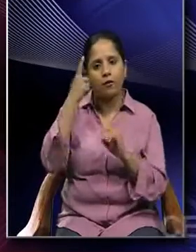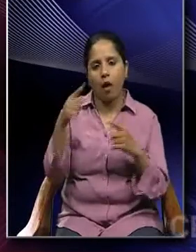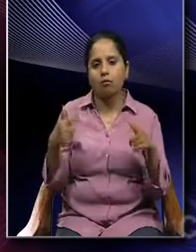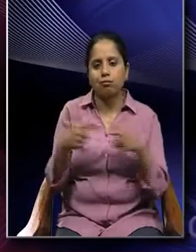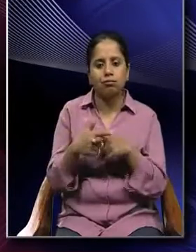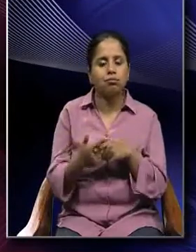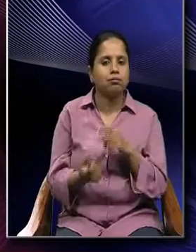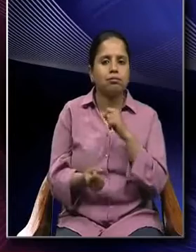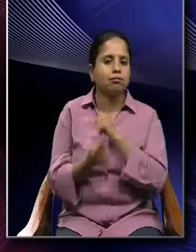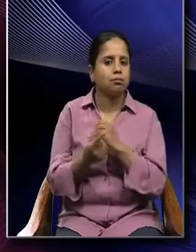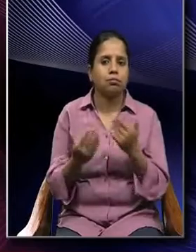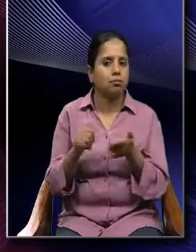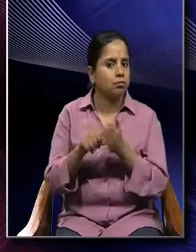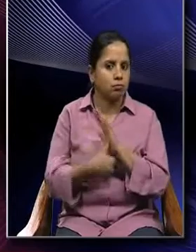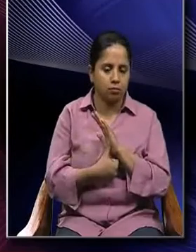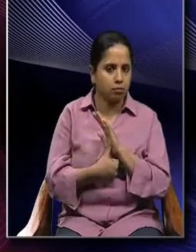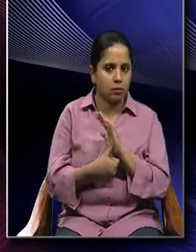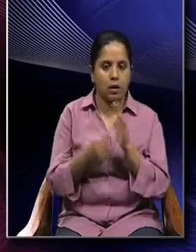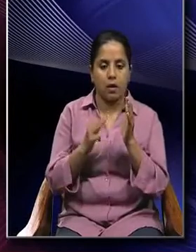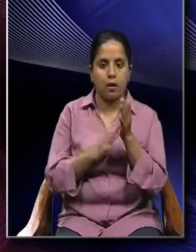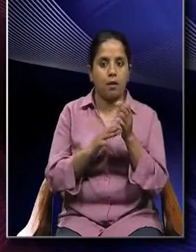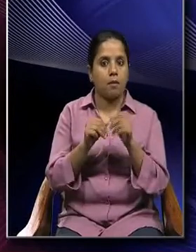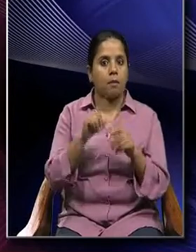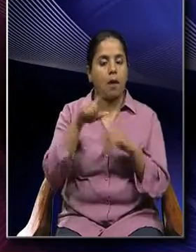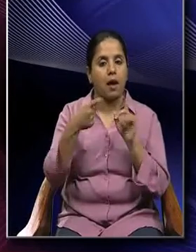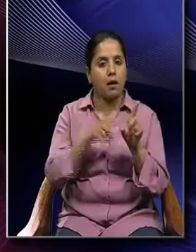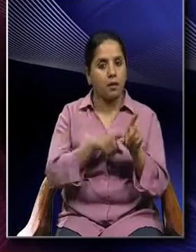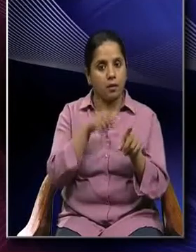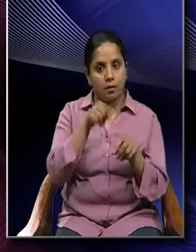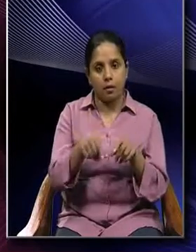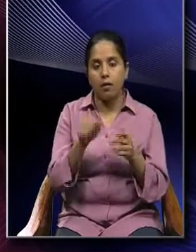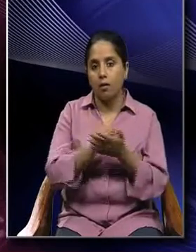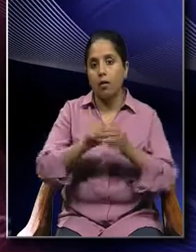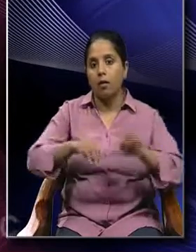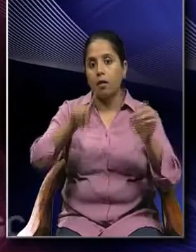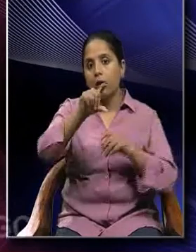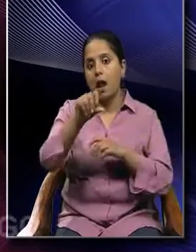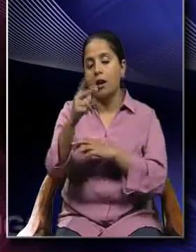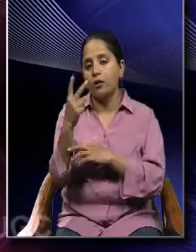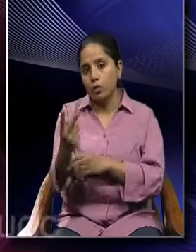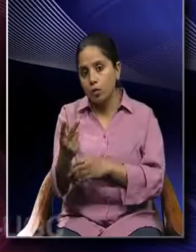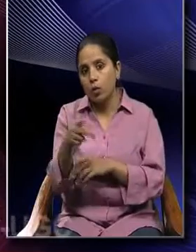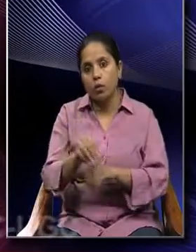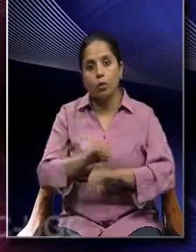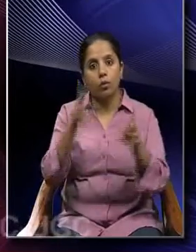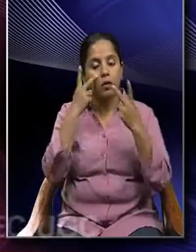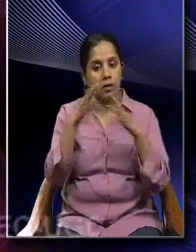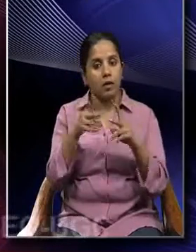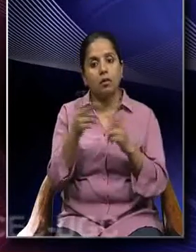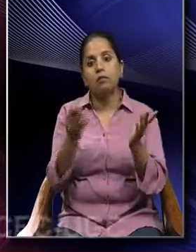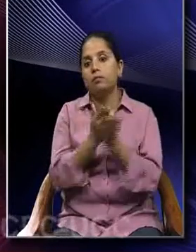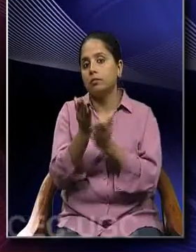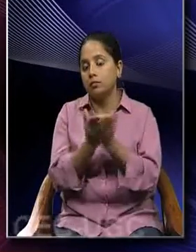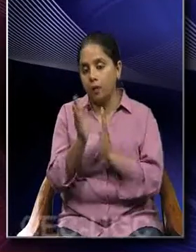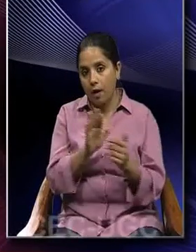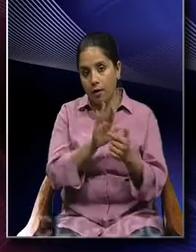arise. Maitreyi in the research published in 1992 has explored various approaches in context